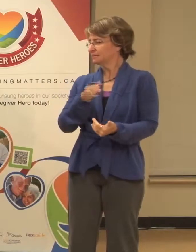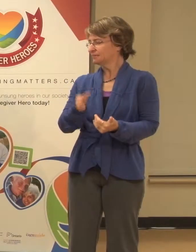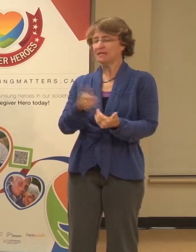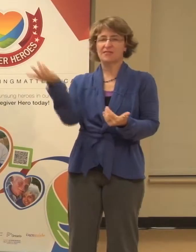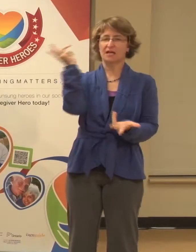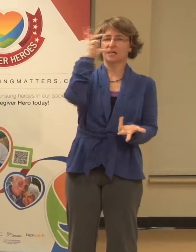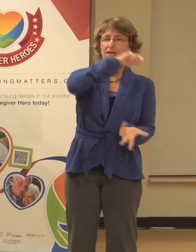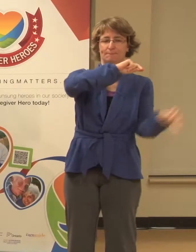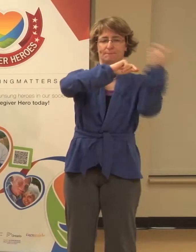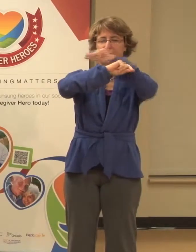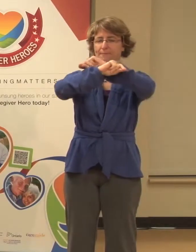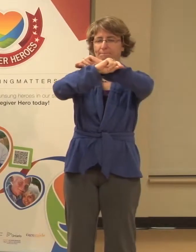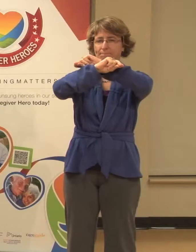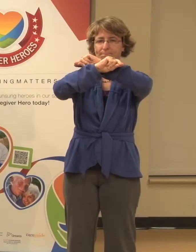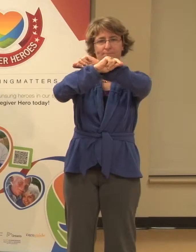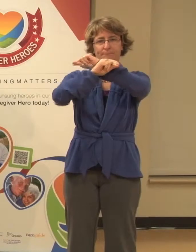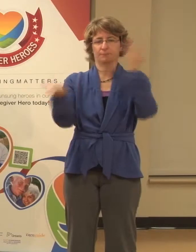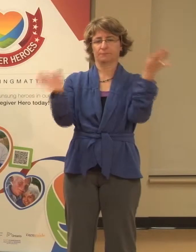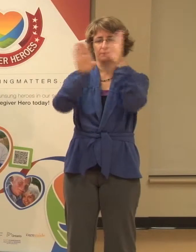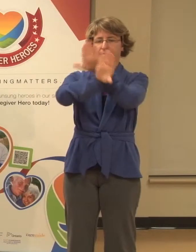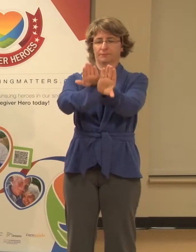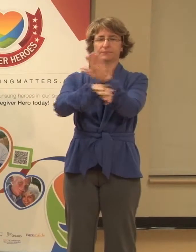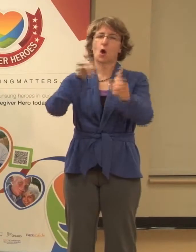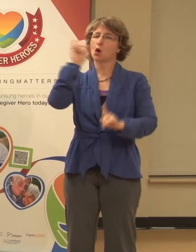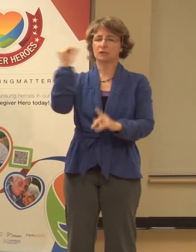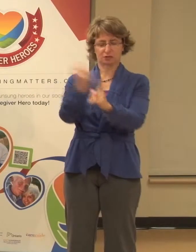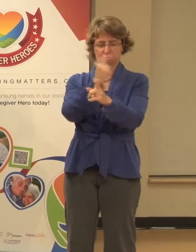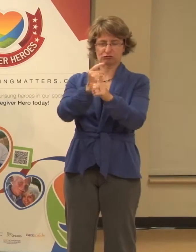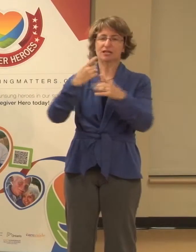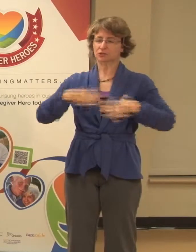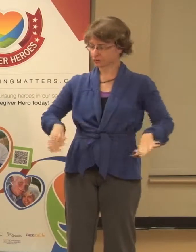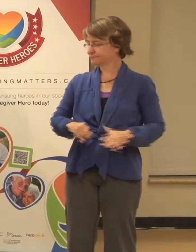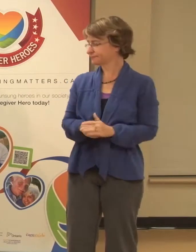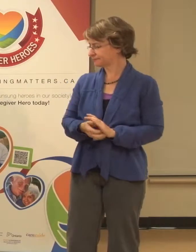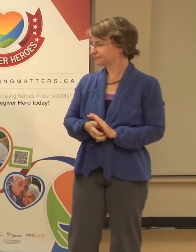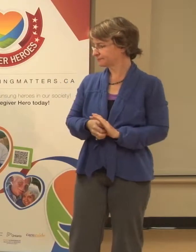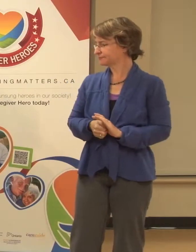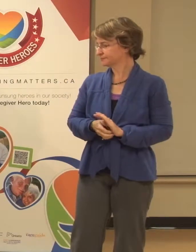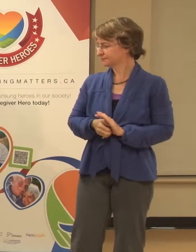clips it back on, it completely looks like a regular shirt.